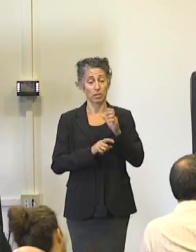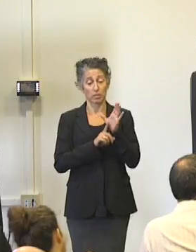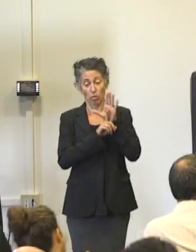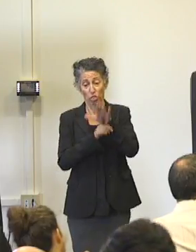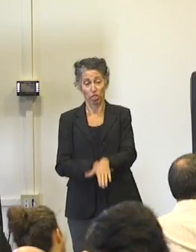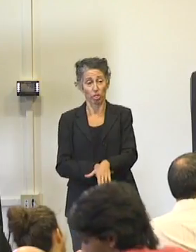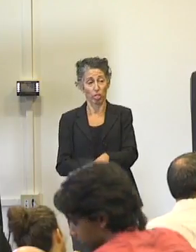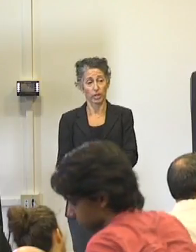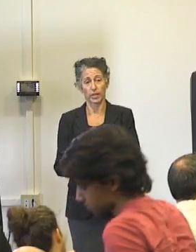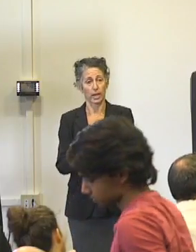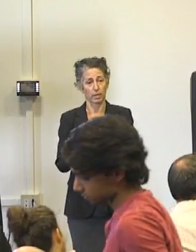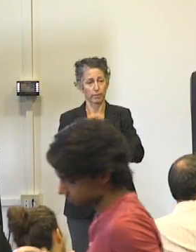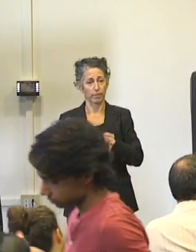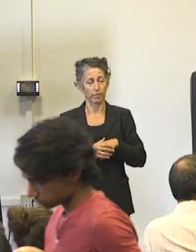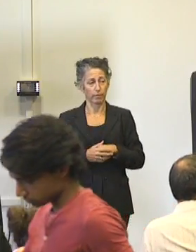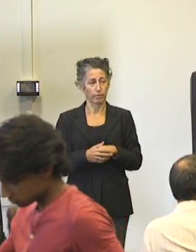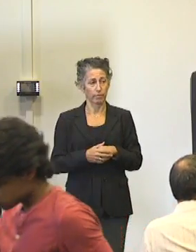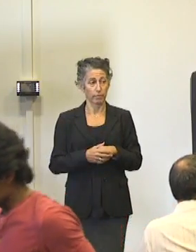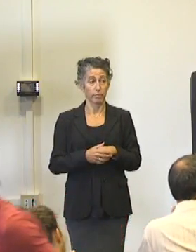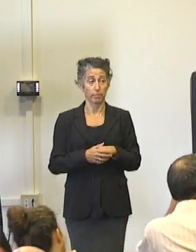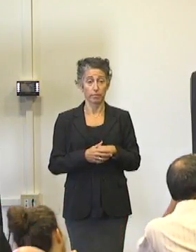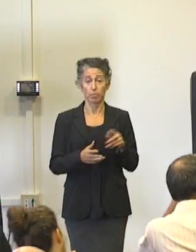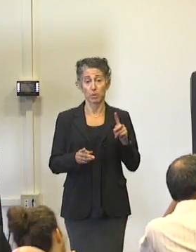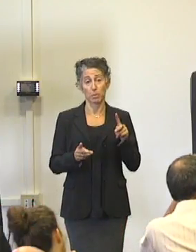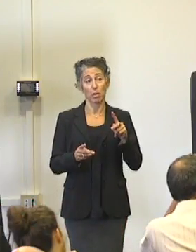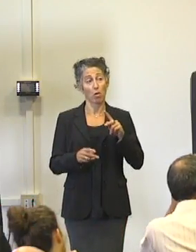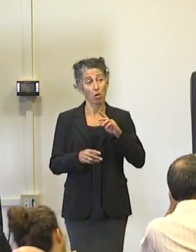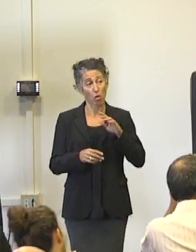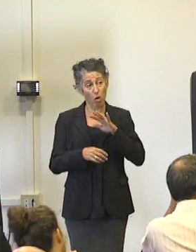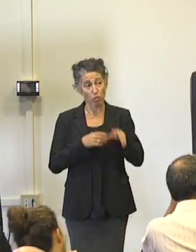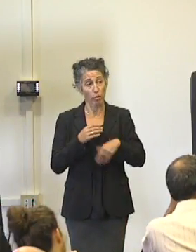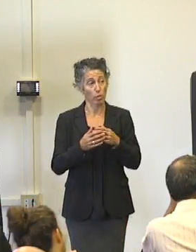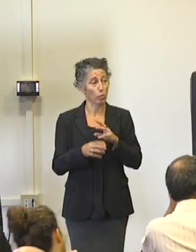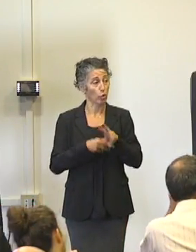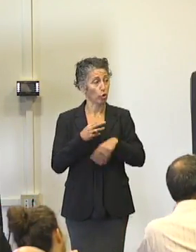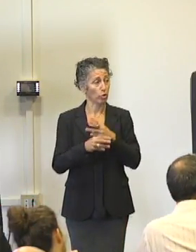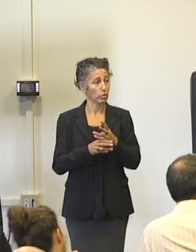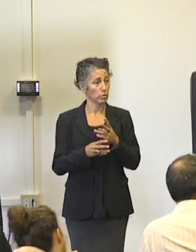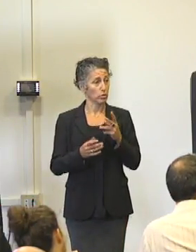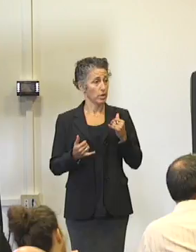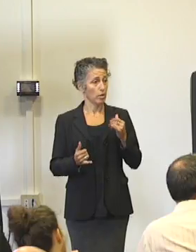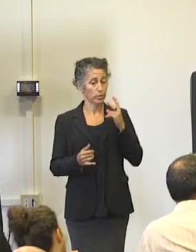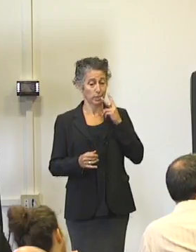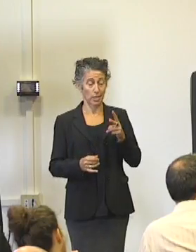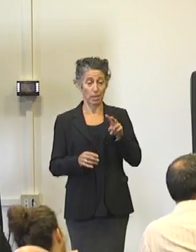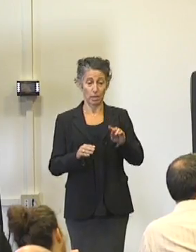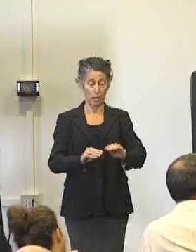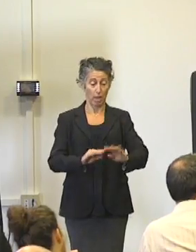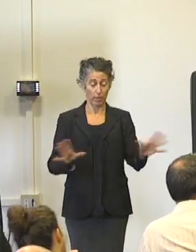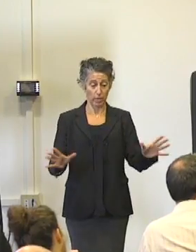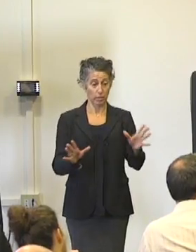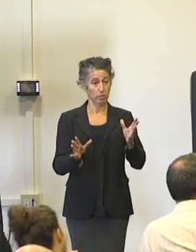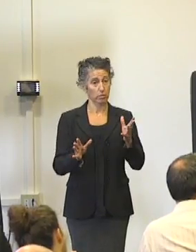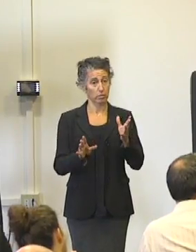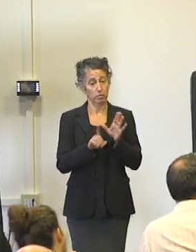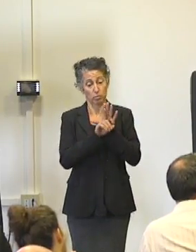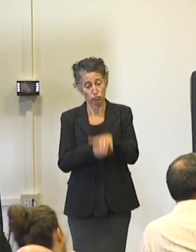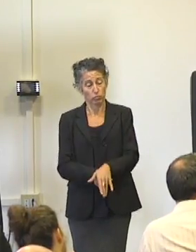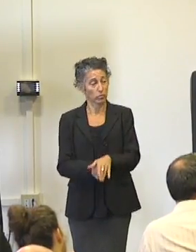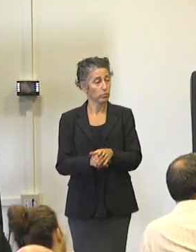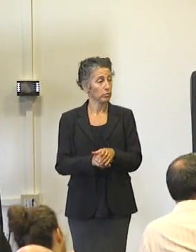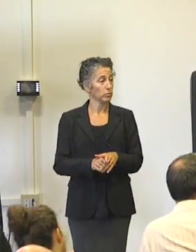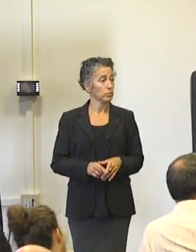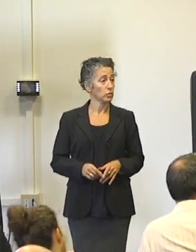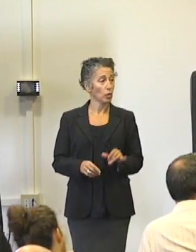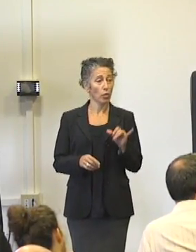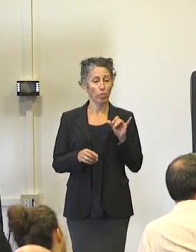that is literally deadly for people around the world. That is happening. So I think that's where you really see what was once, as you said, this helpful, stimulating